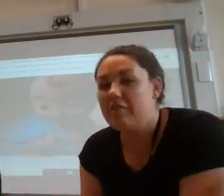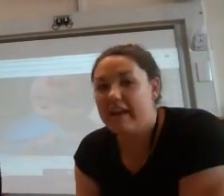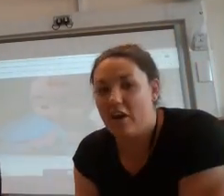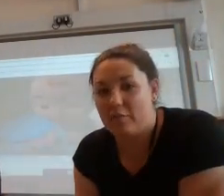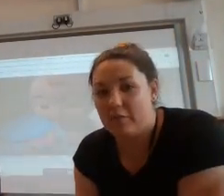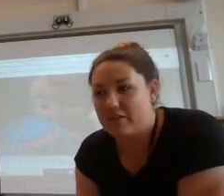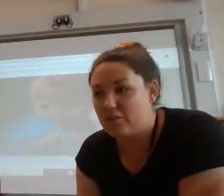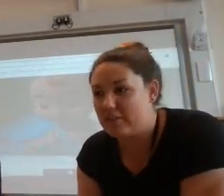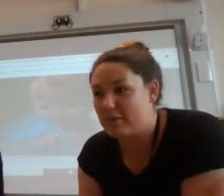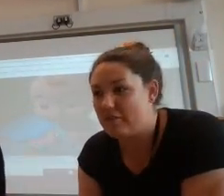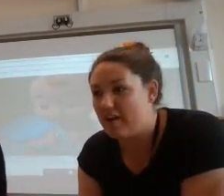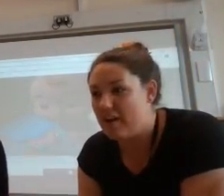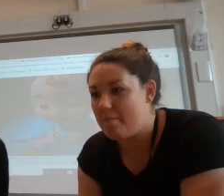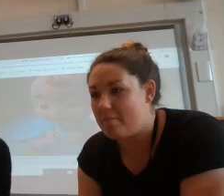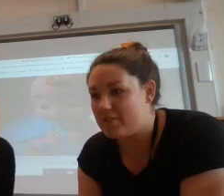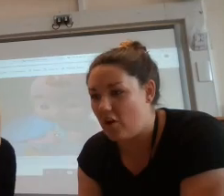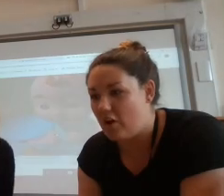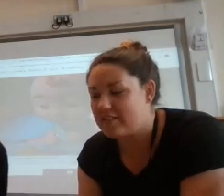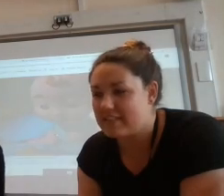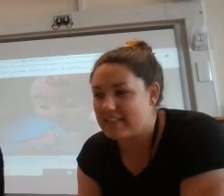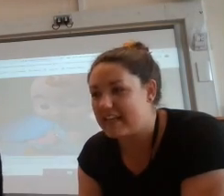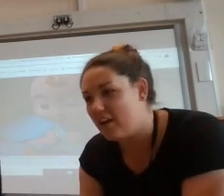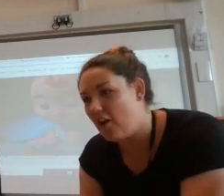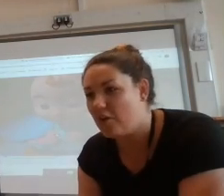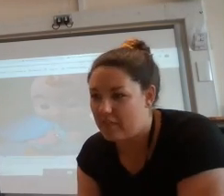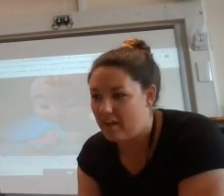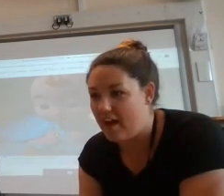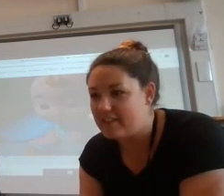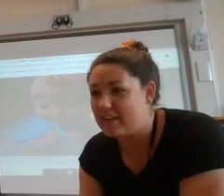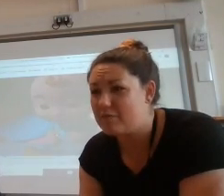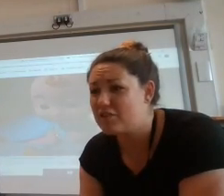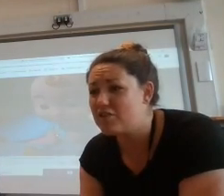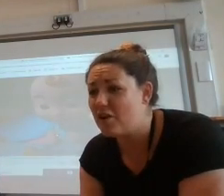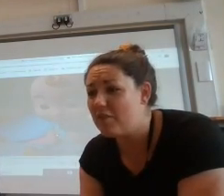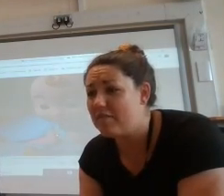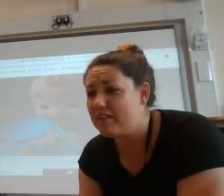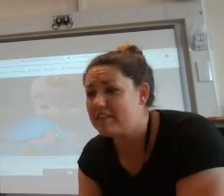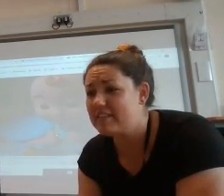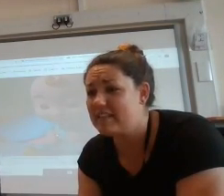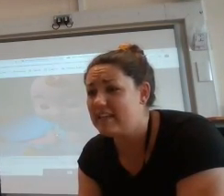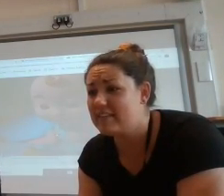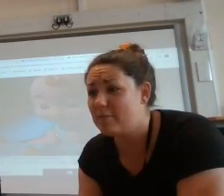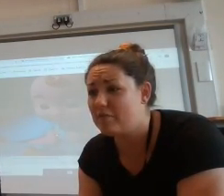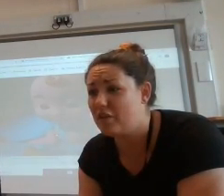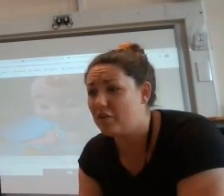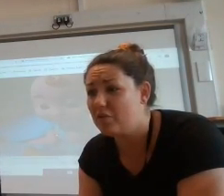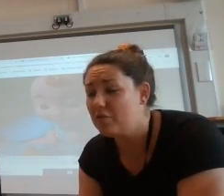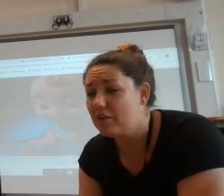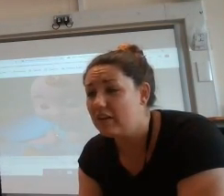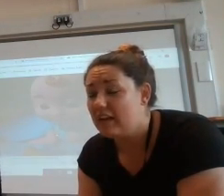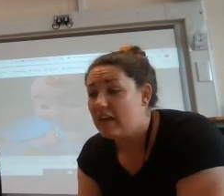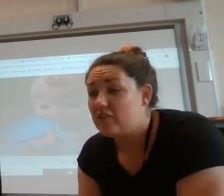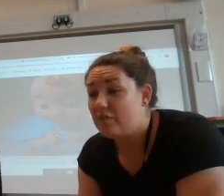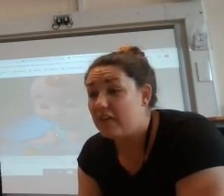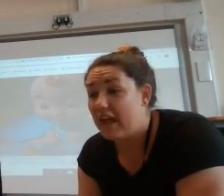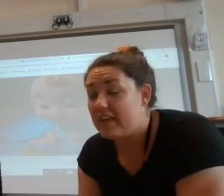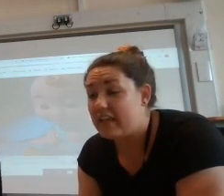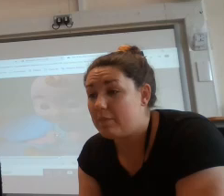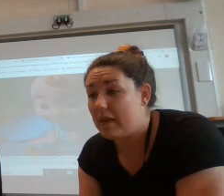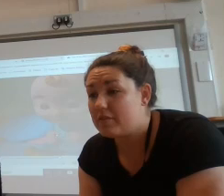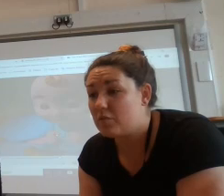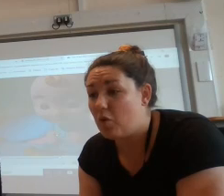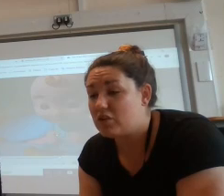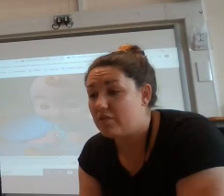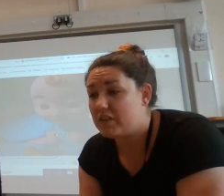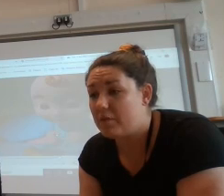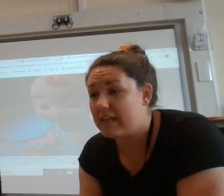another. Well, we really hope you enjoyed some of our number songs and singing along with us, and it was so lovely to see some of you. Don't forget that